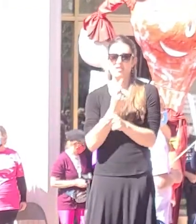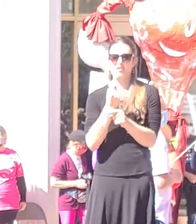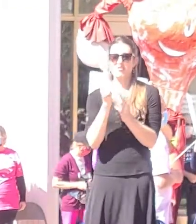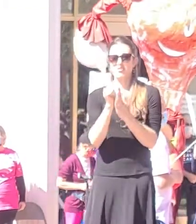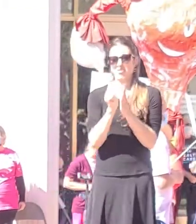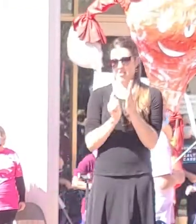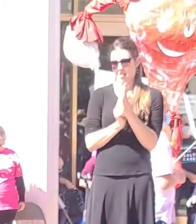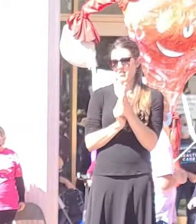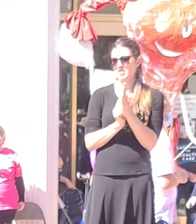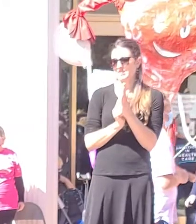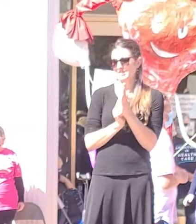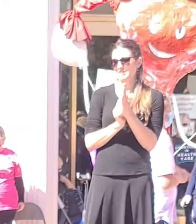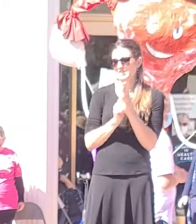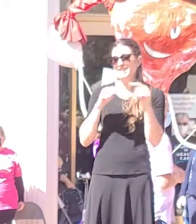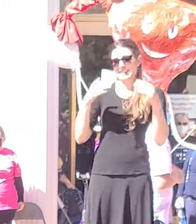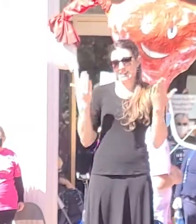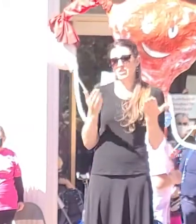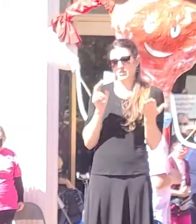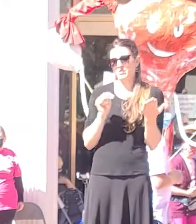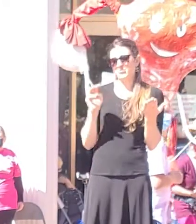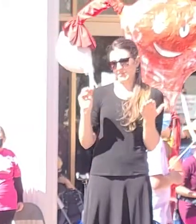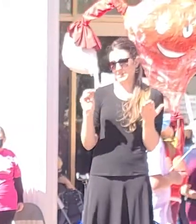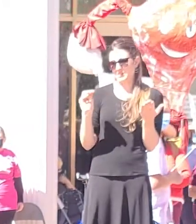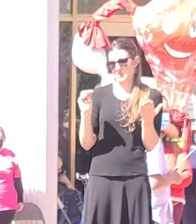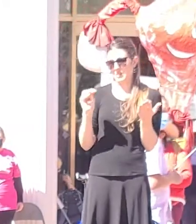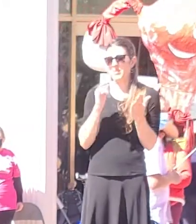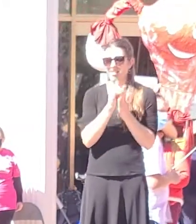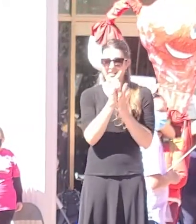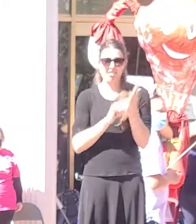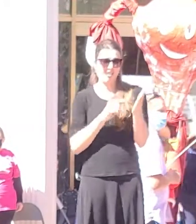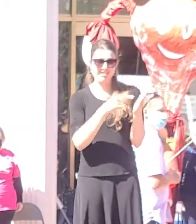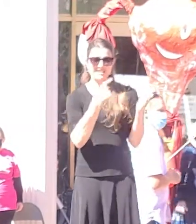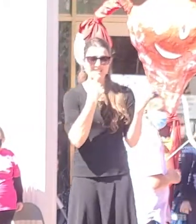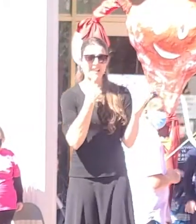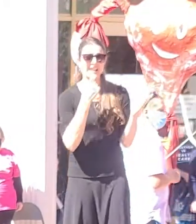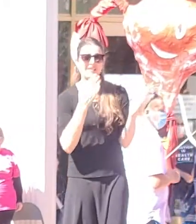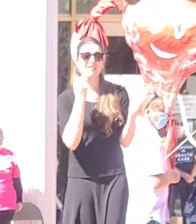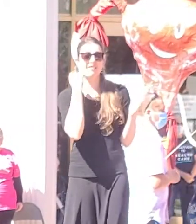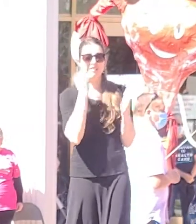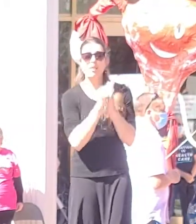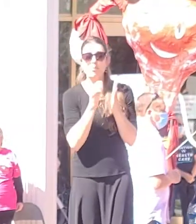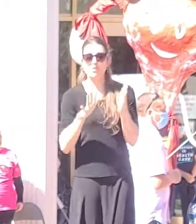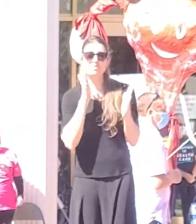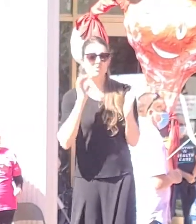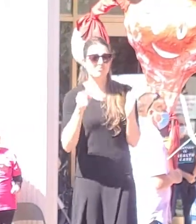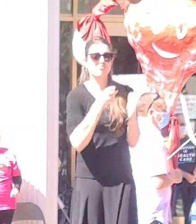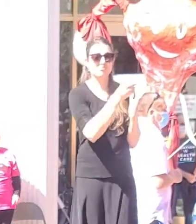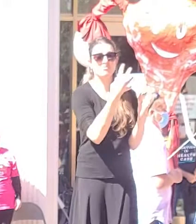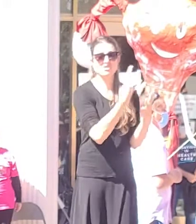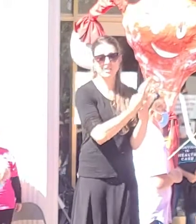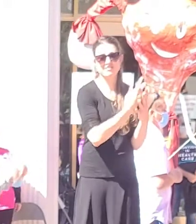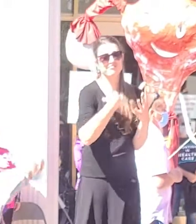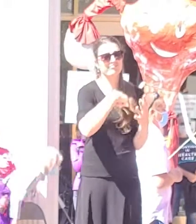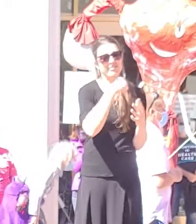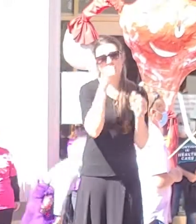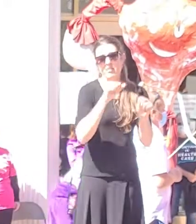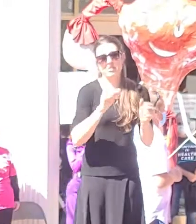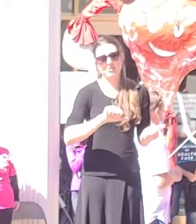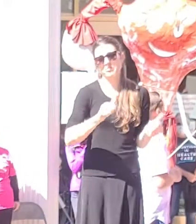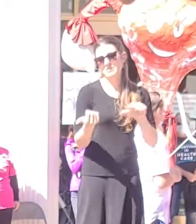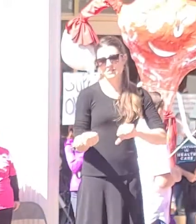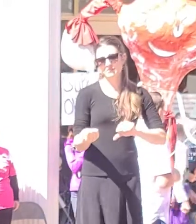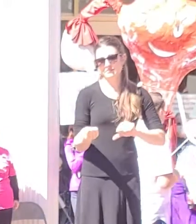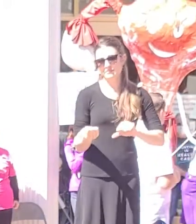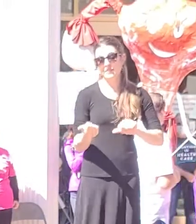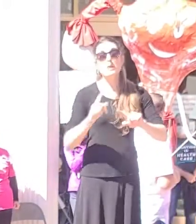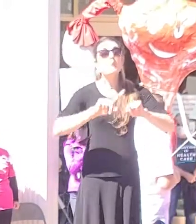on the books in this state that said we would criminalize abortion and abortion care. All right. But we